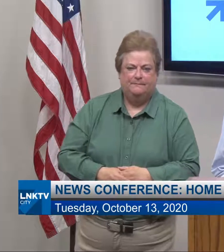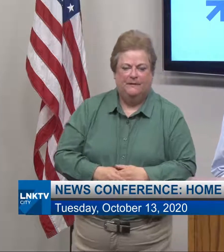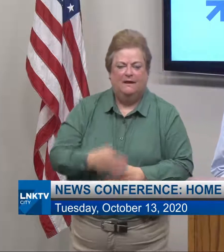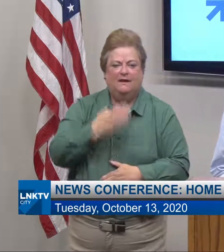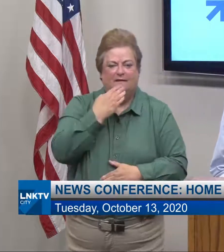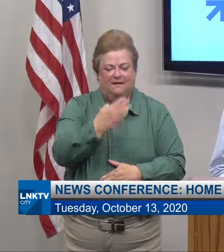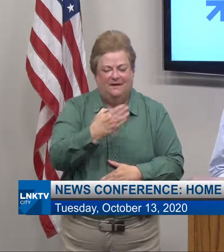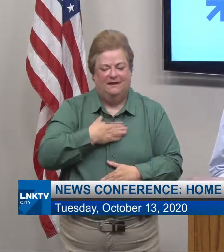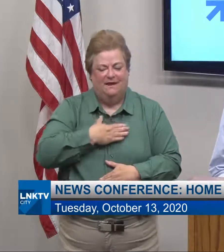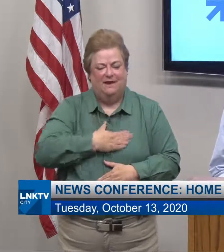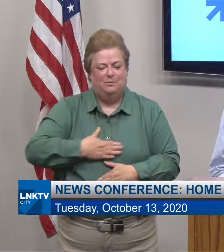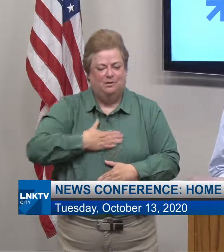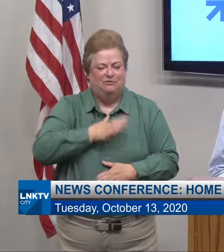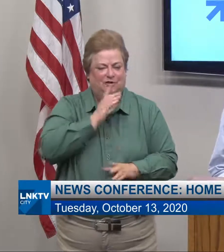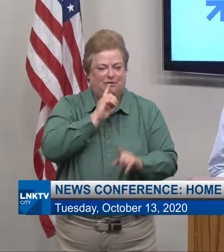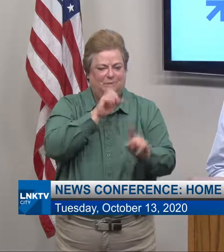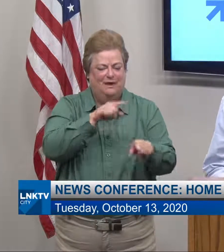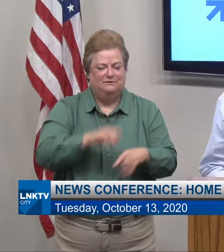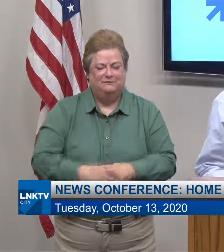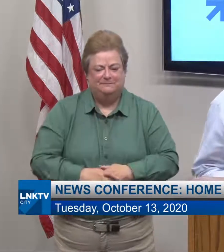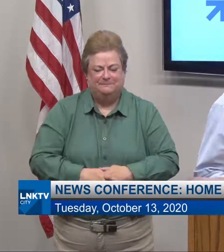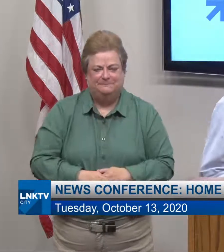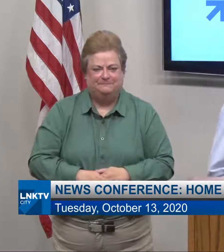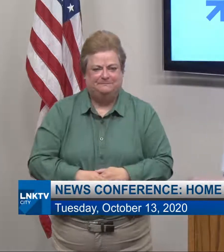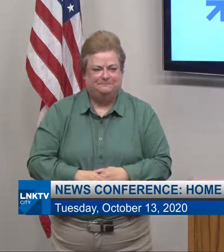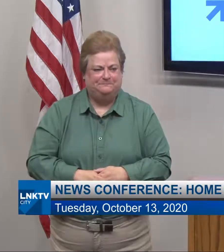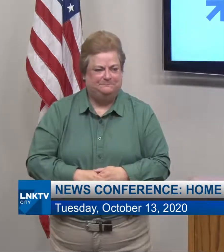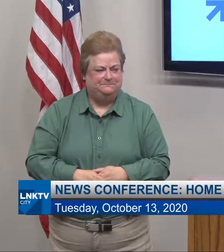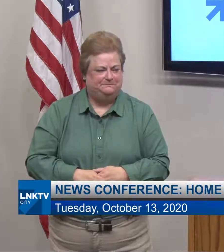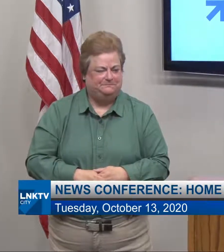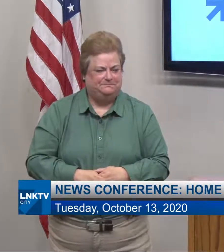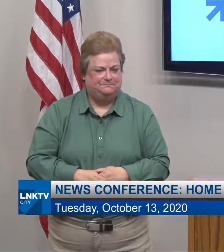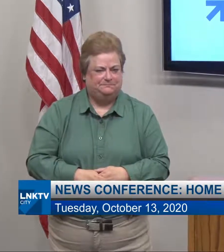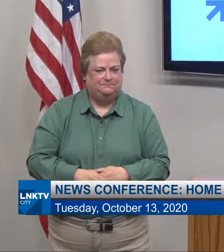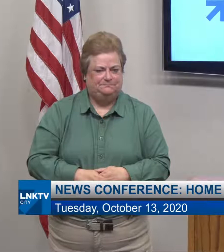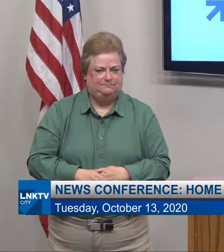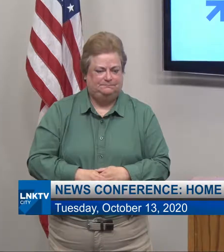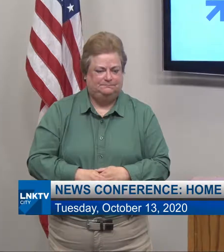Thank you. I appreciate you guys elaborating on that. You bet.